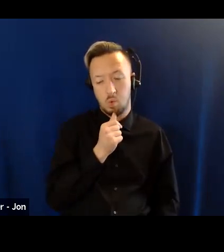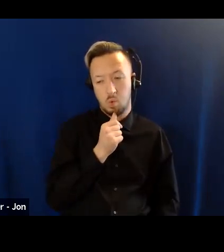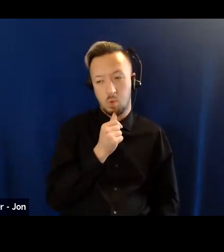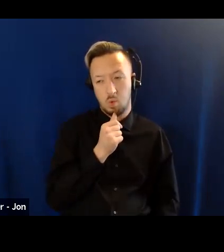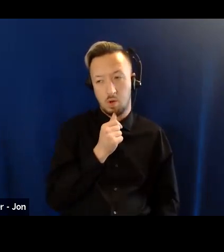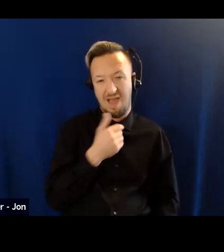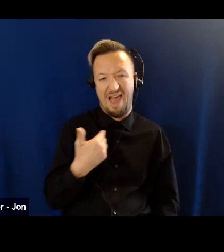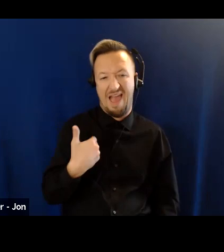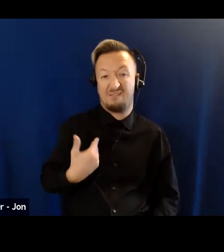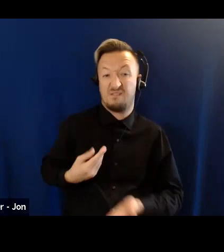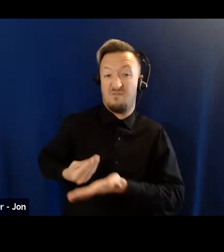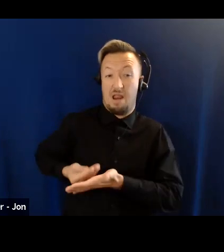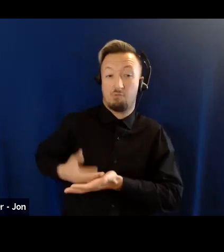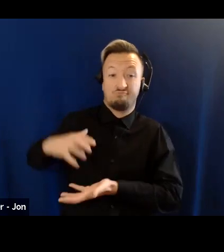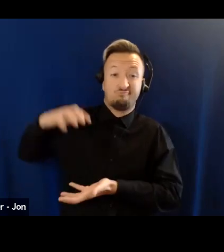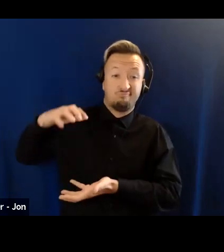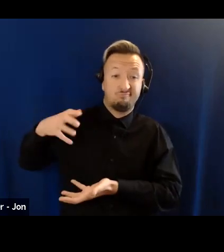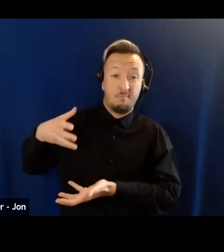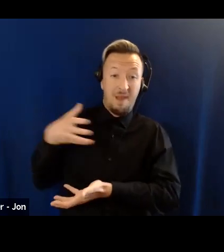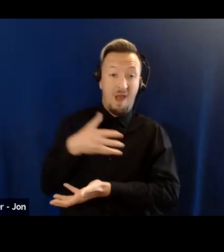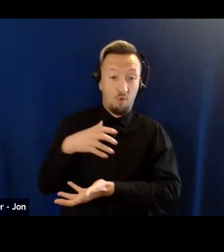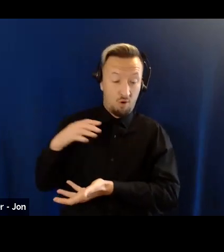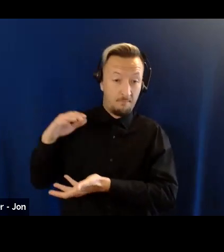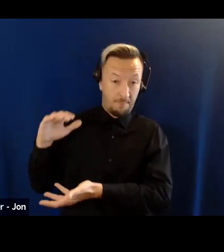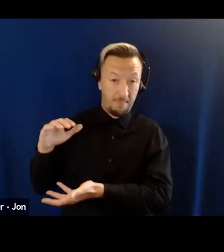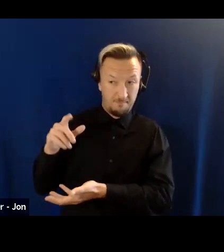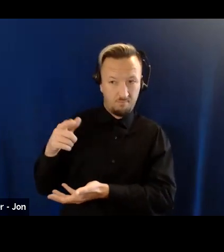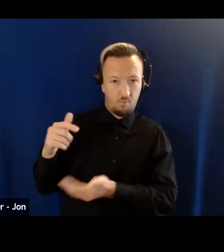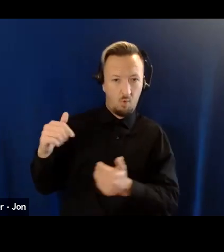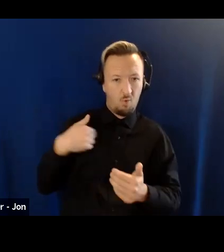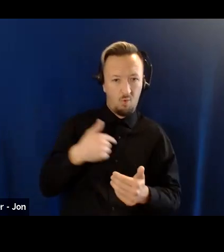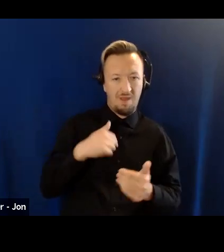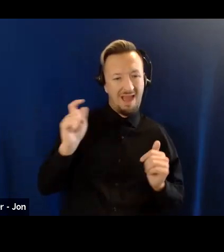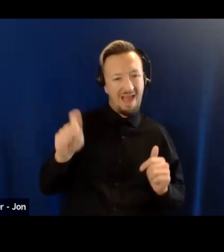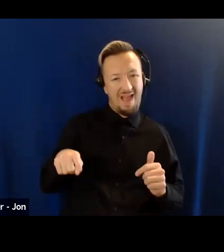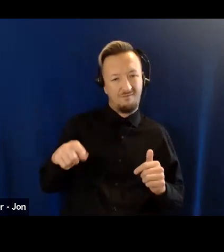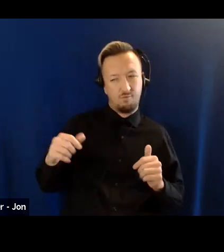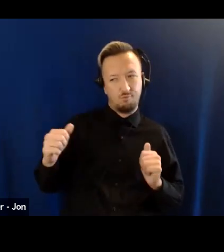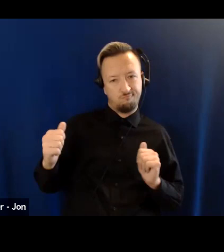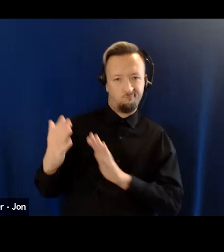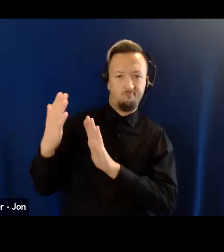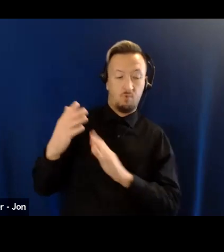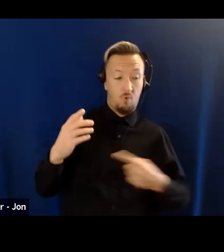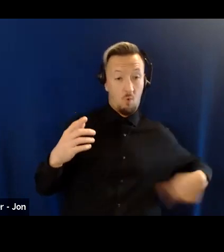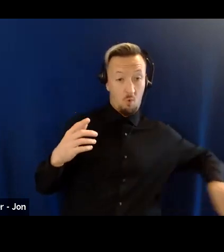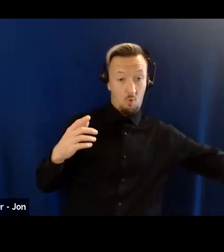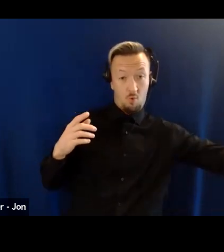power. And we have got to stand collectively